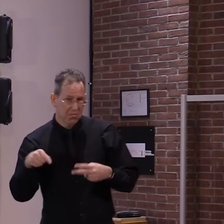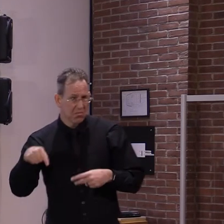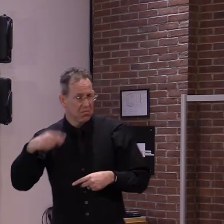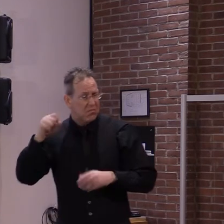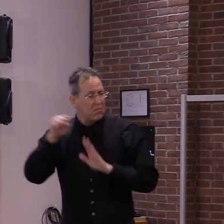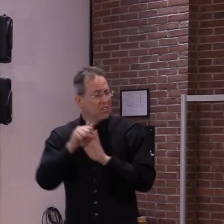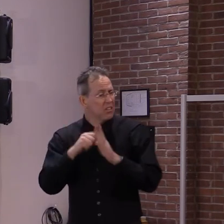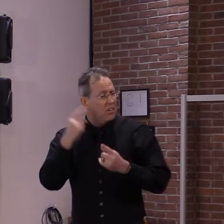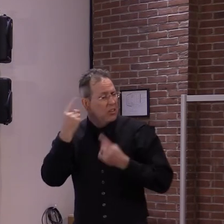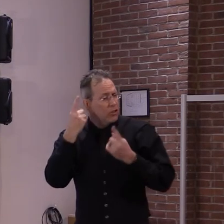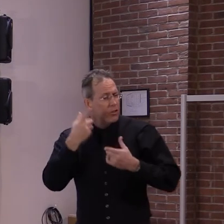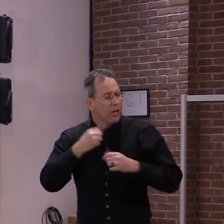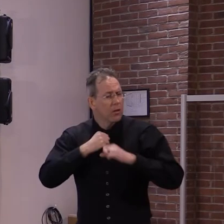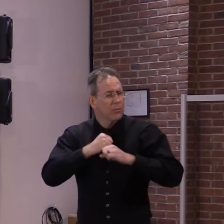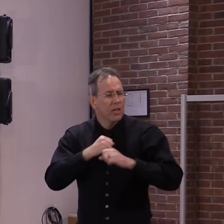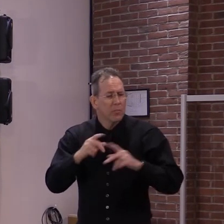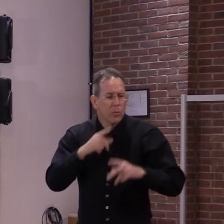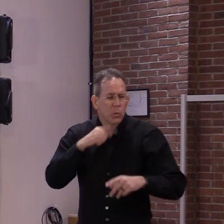mourn